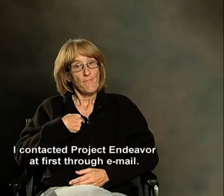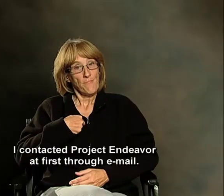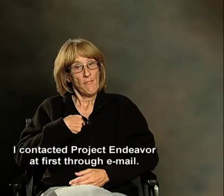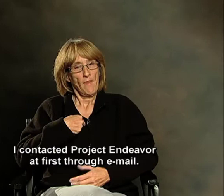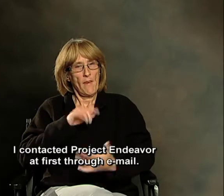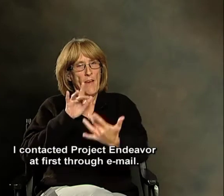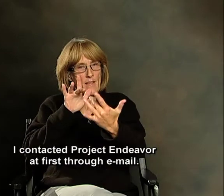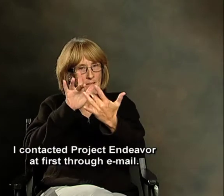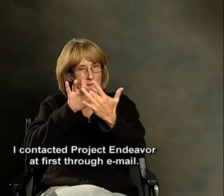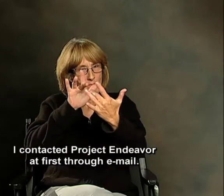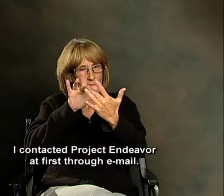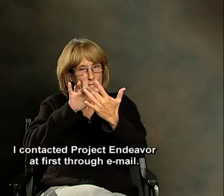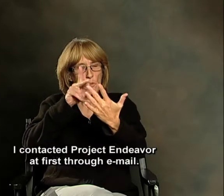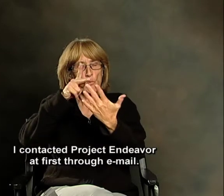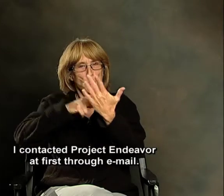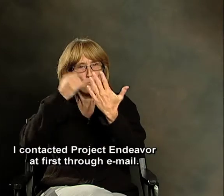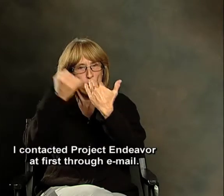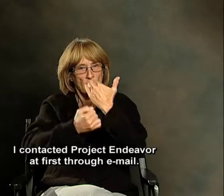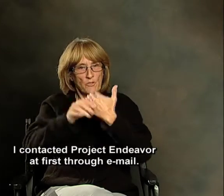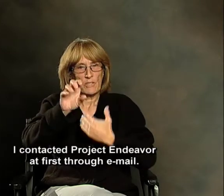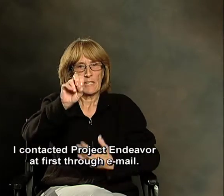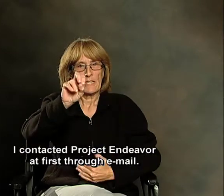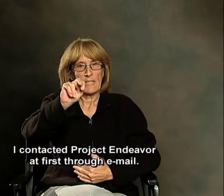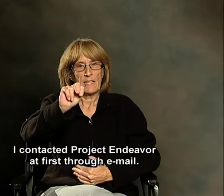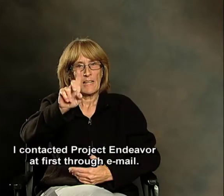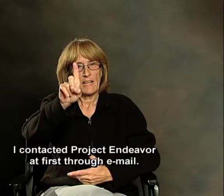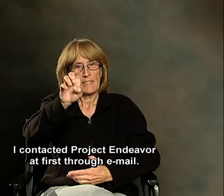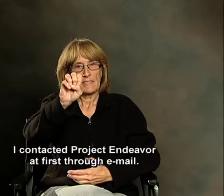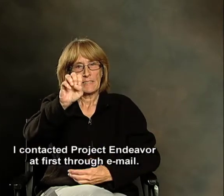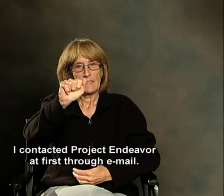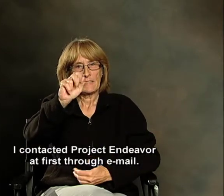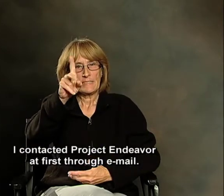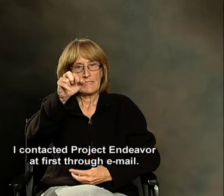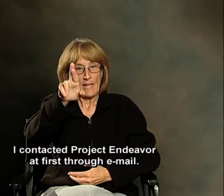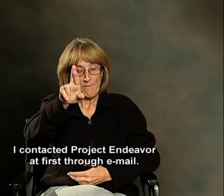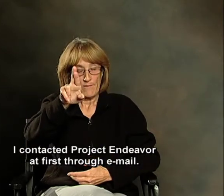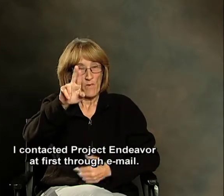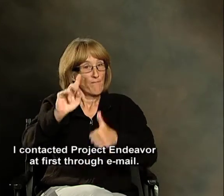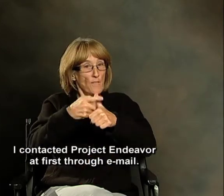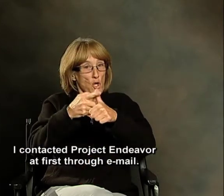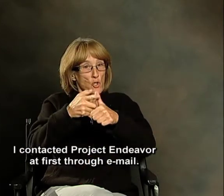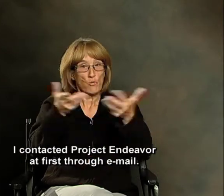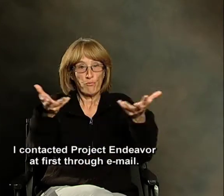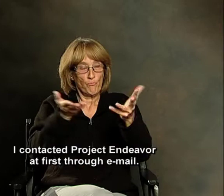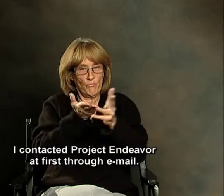I contacted Project Endeavor, at first through email.